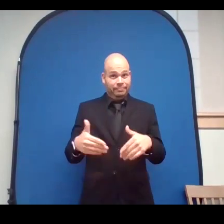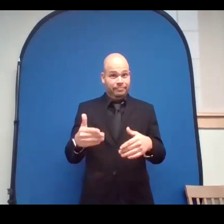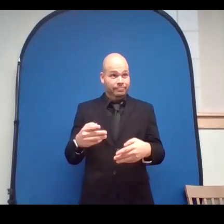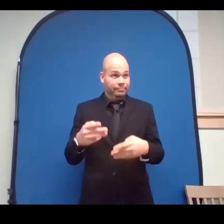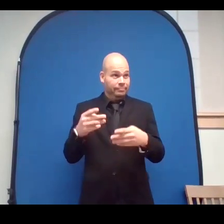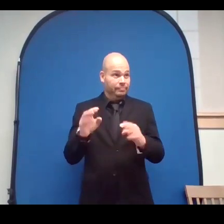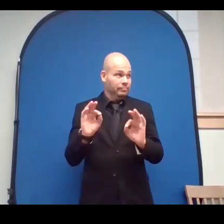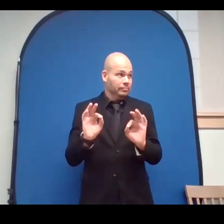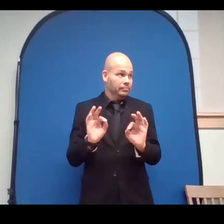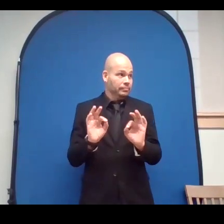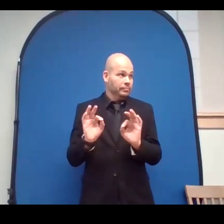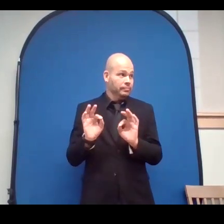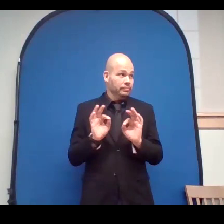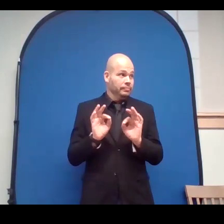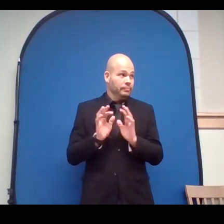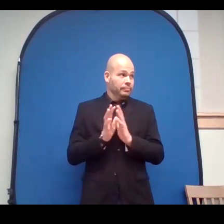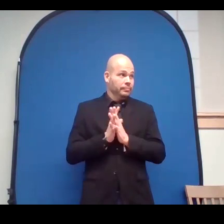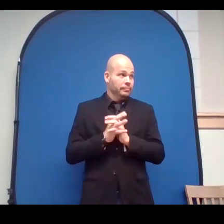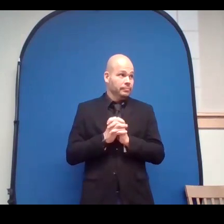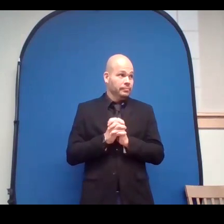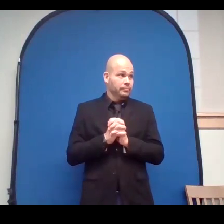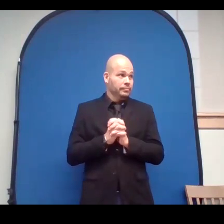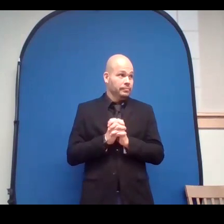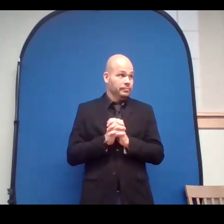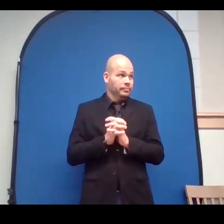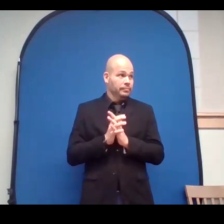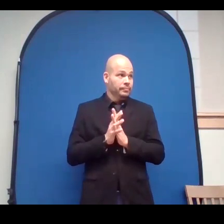you may continue. Thank you, Chair. Mote,